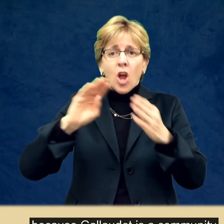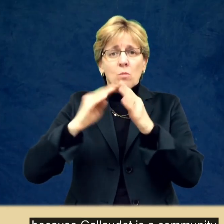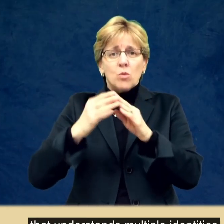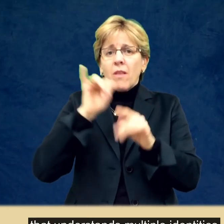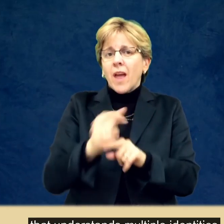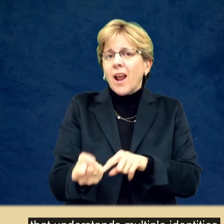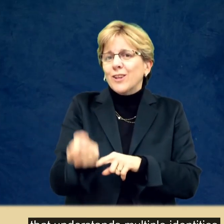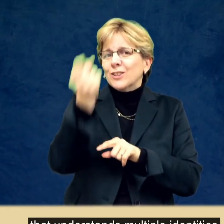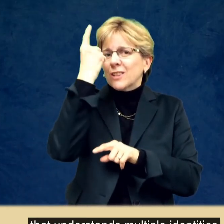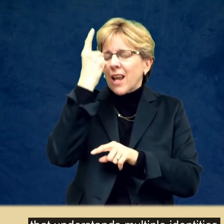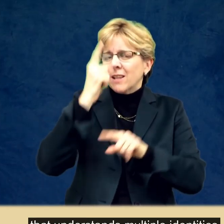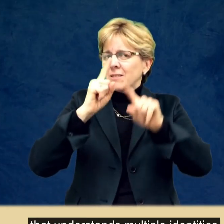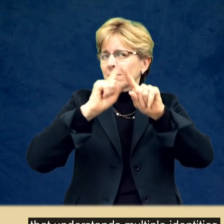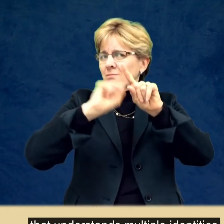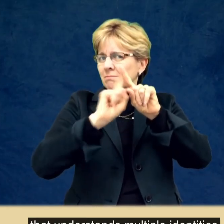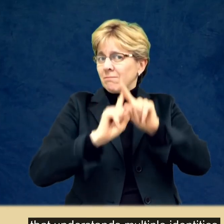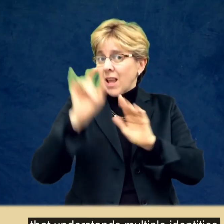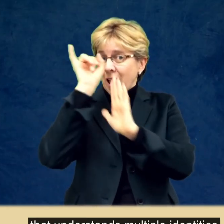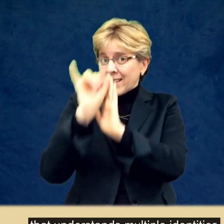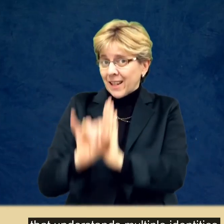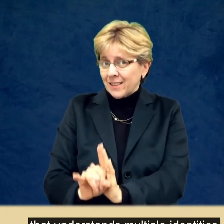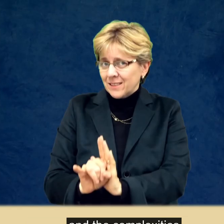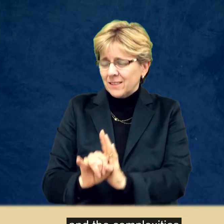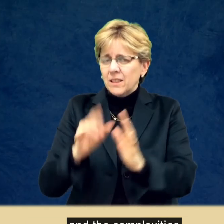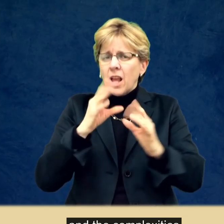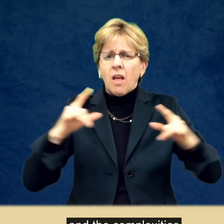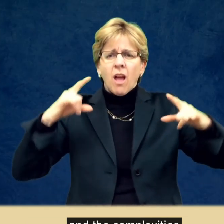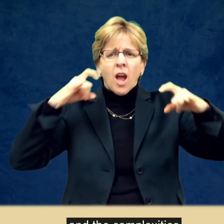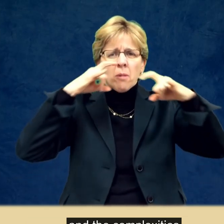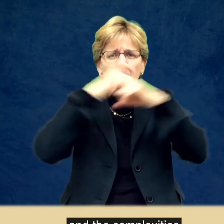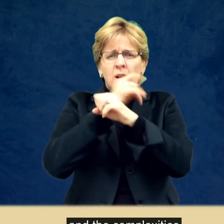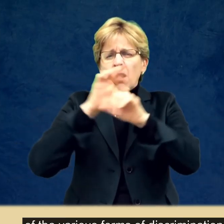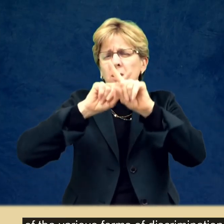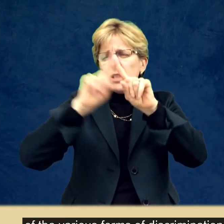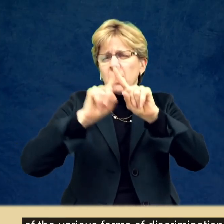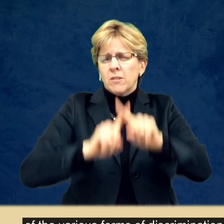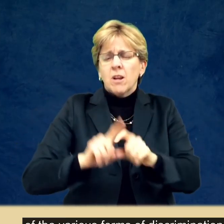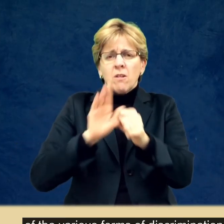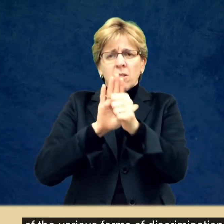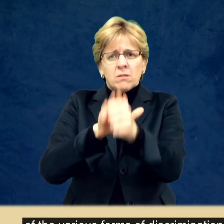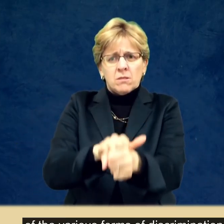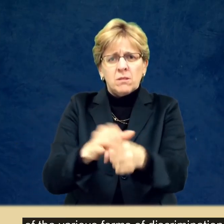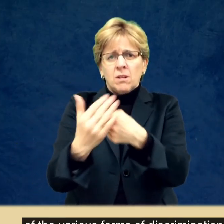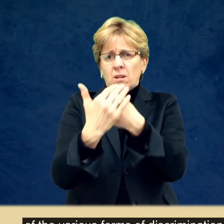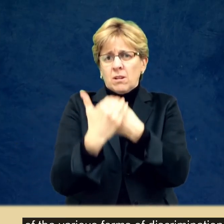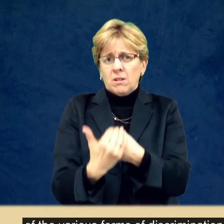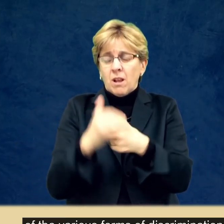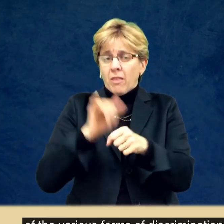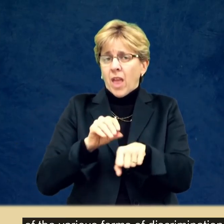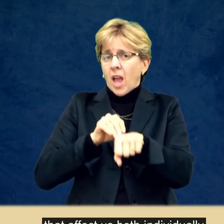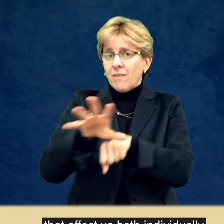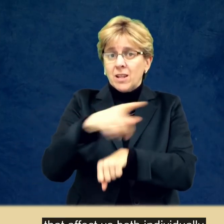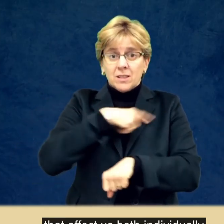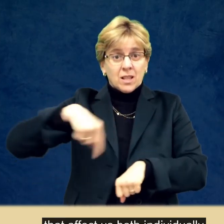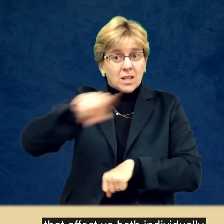that understands multiple identities and the complexities of the various forms of discrimination that affect us both